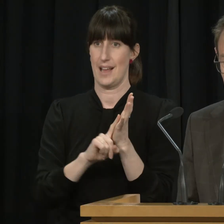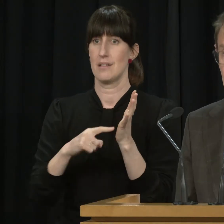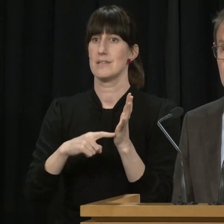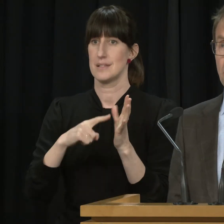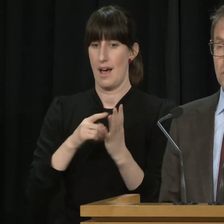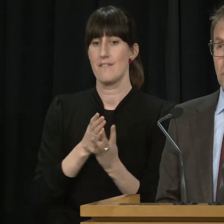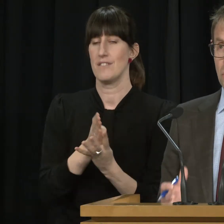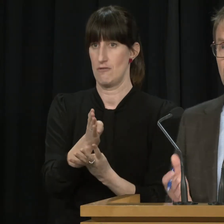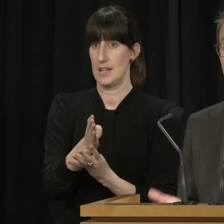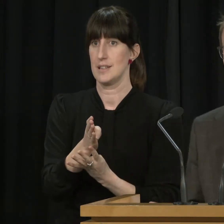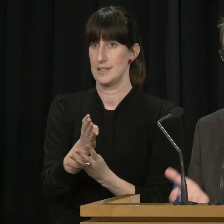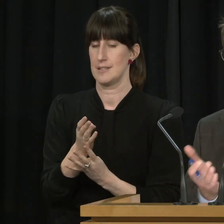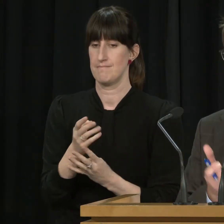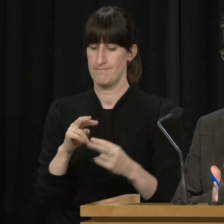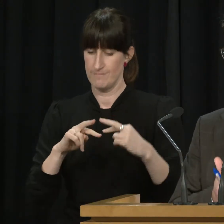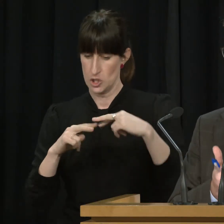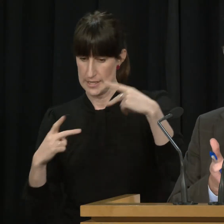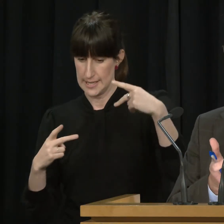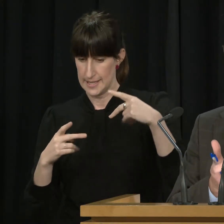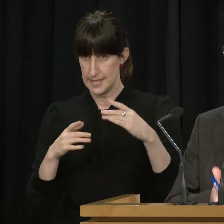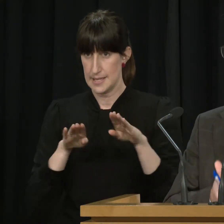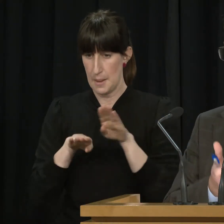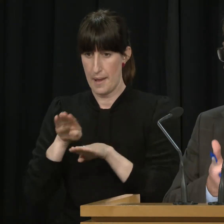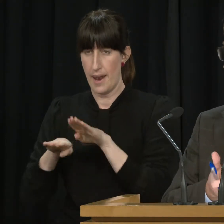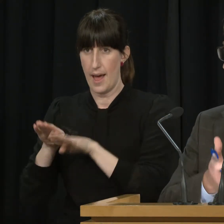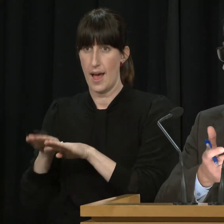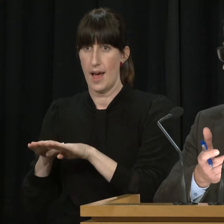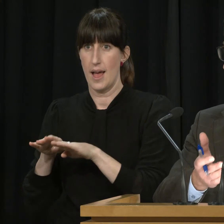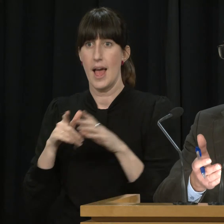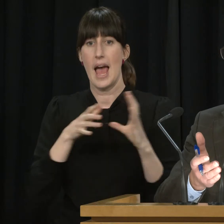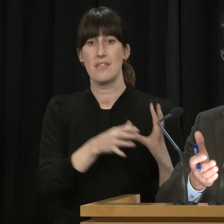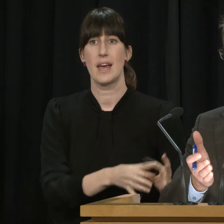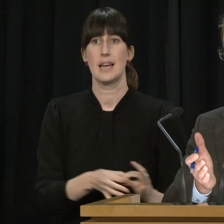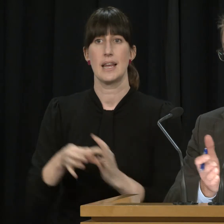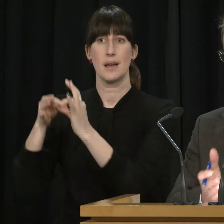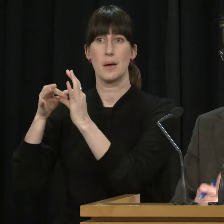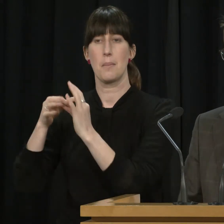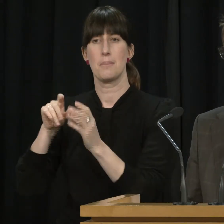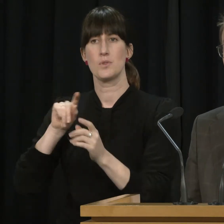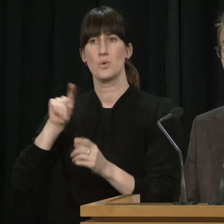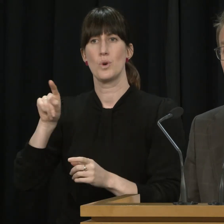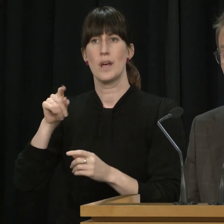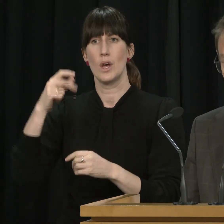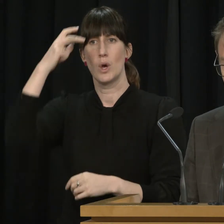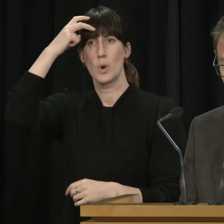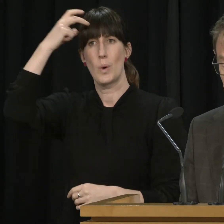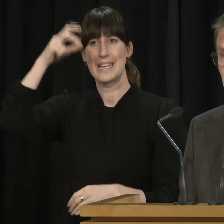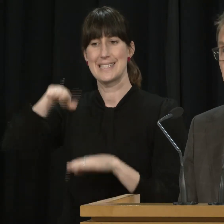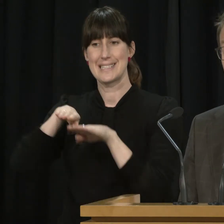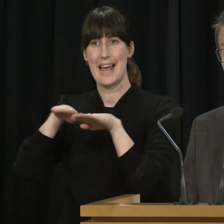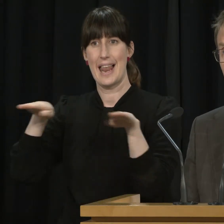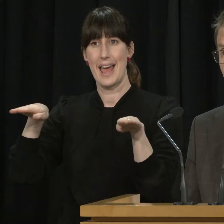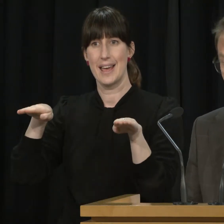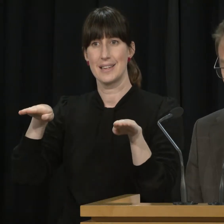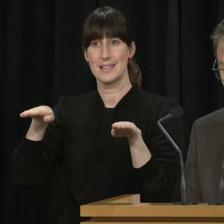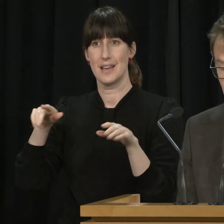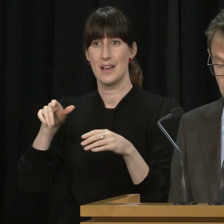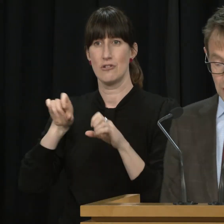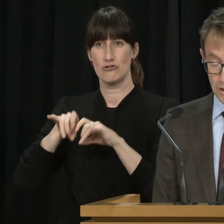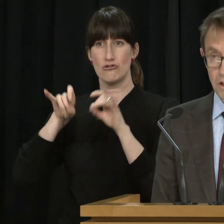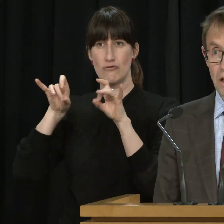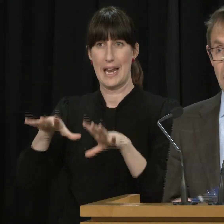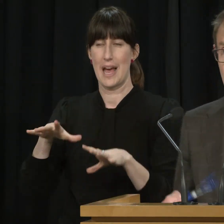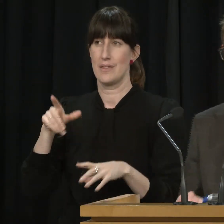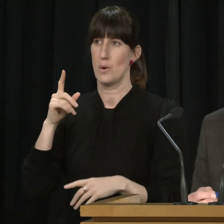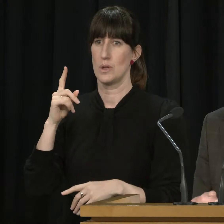variant, and the results do link back to the pilot in Queensland who helped guide the vessel down through the Great Barrier Reef and was on the vessel for